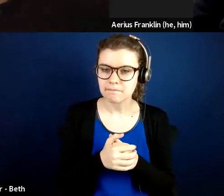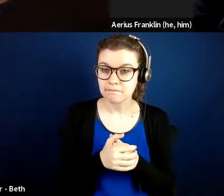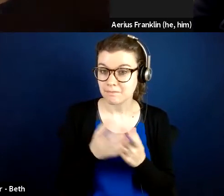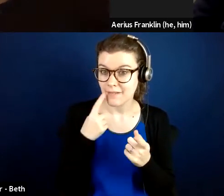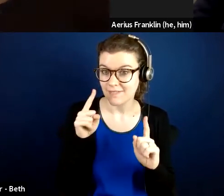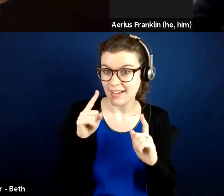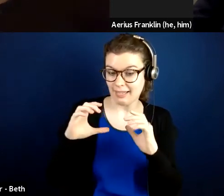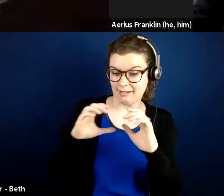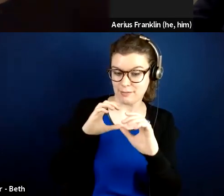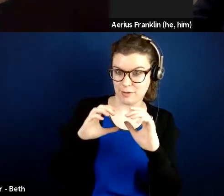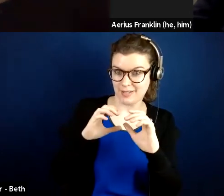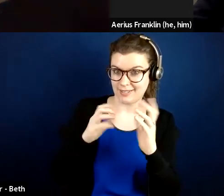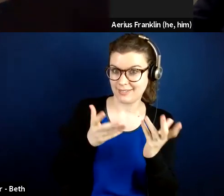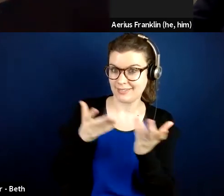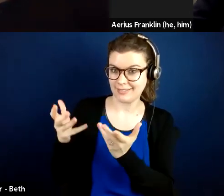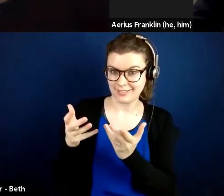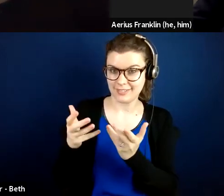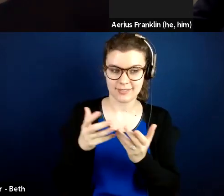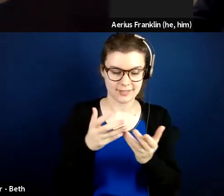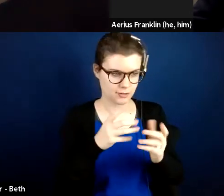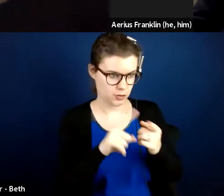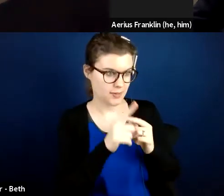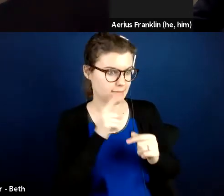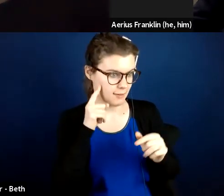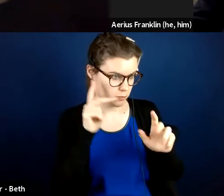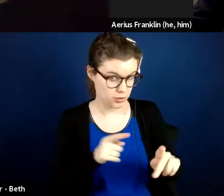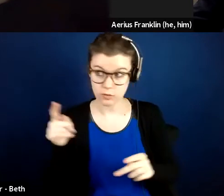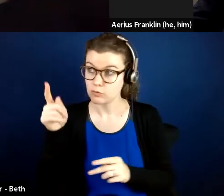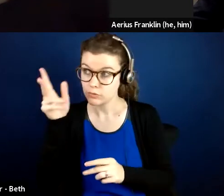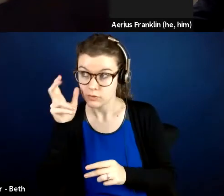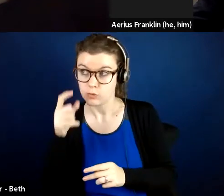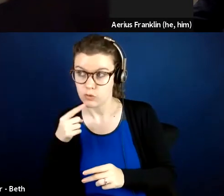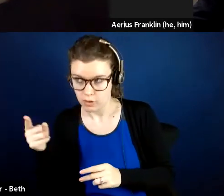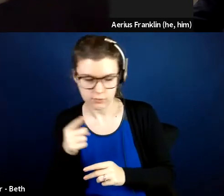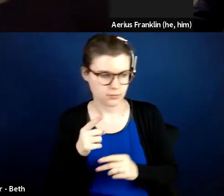effectively communicate to the deaf individual what the speaking people are saying.